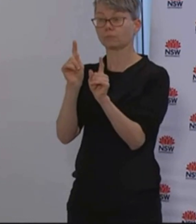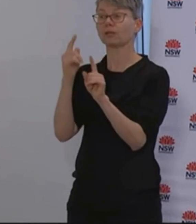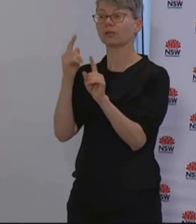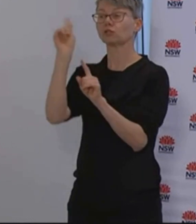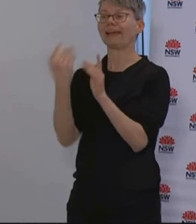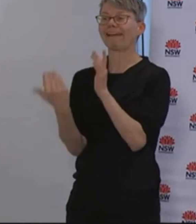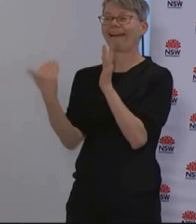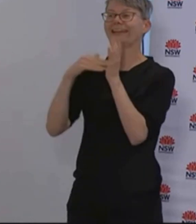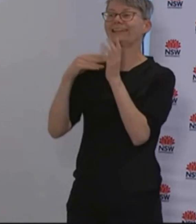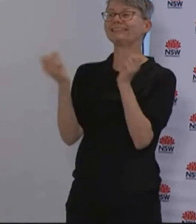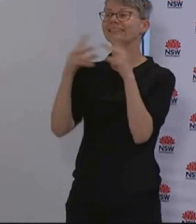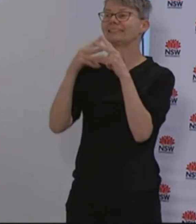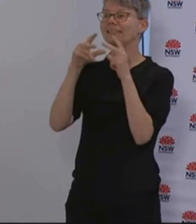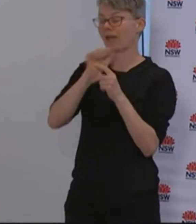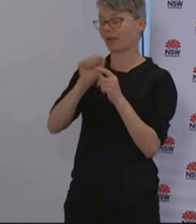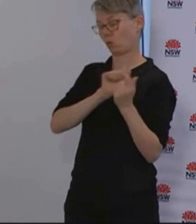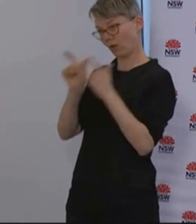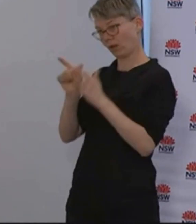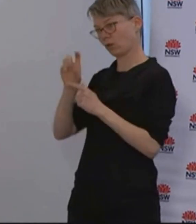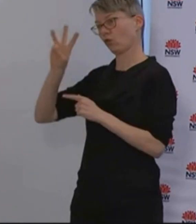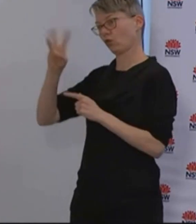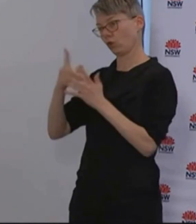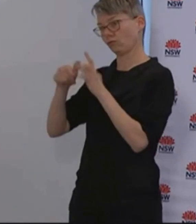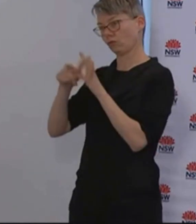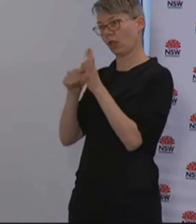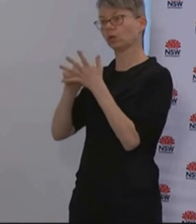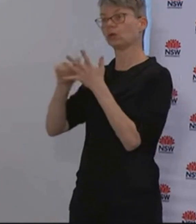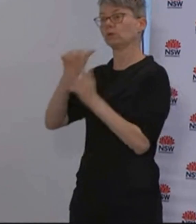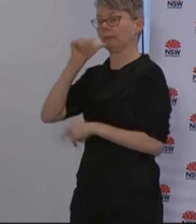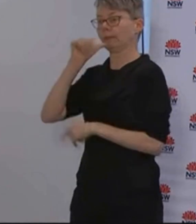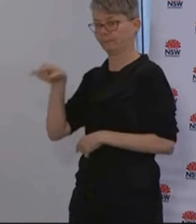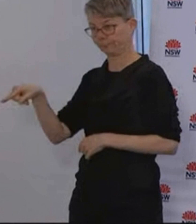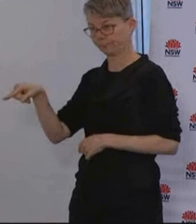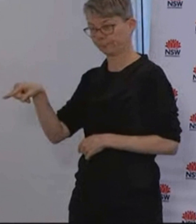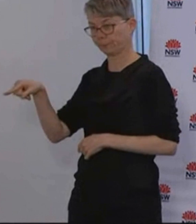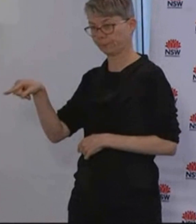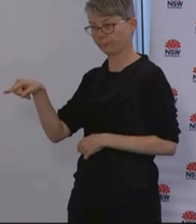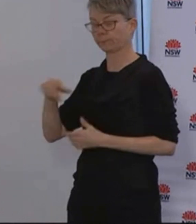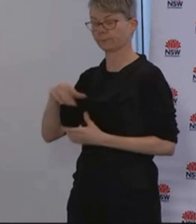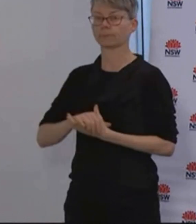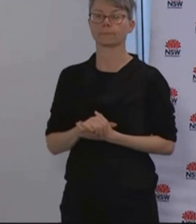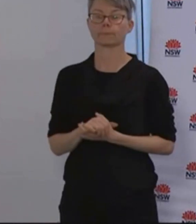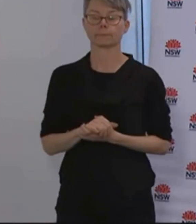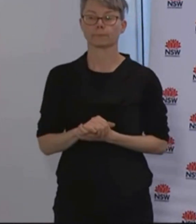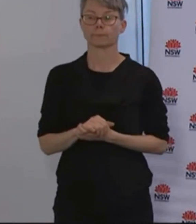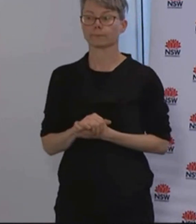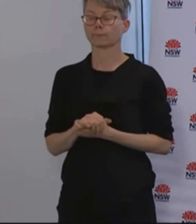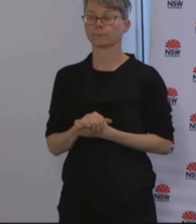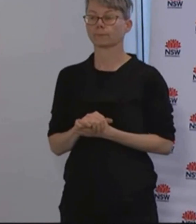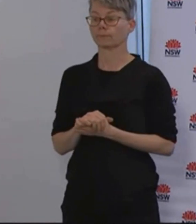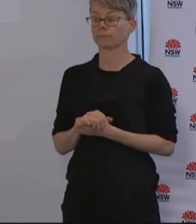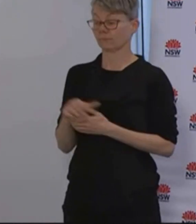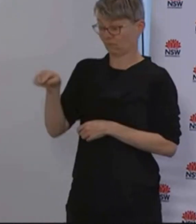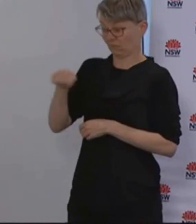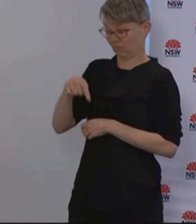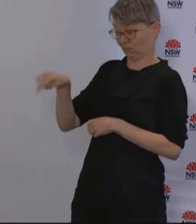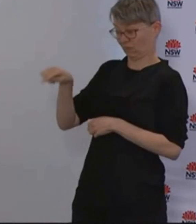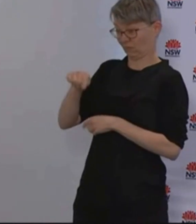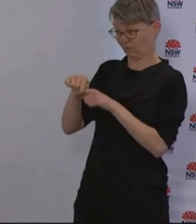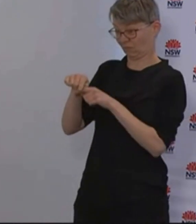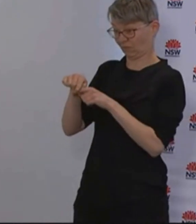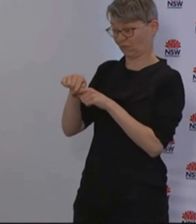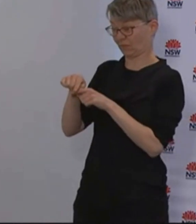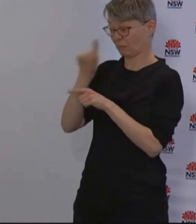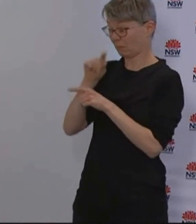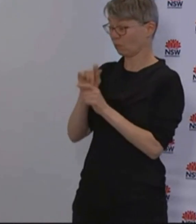man in his 20s who attended on the 3rd of July. There were 3 cases who were close contacts of the cases who went to